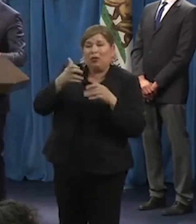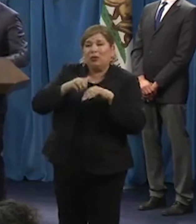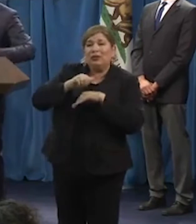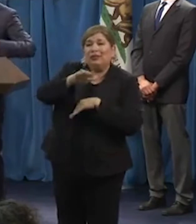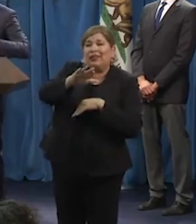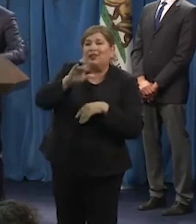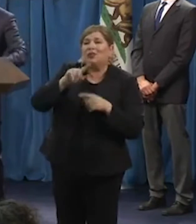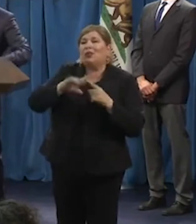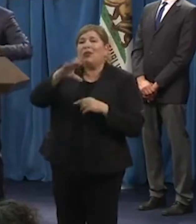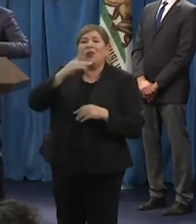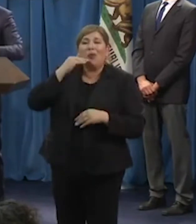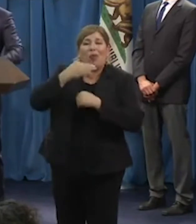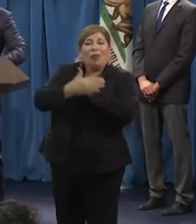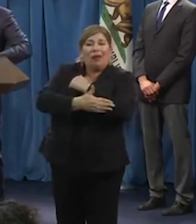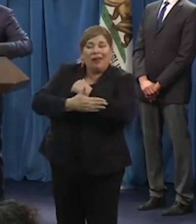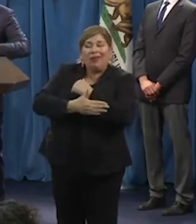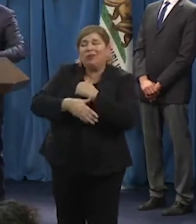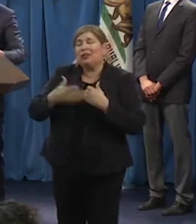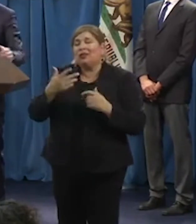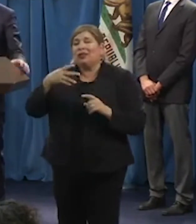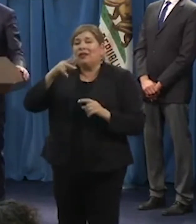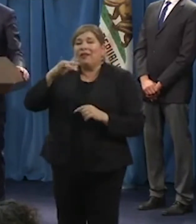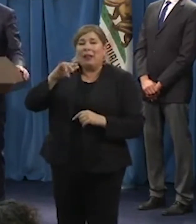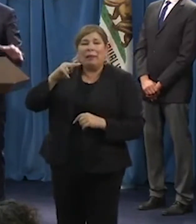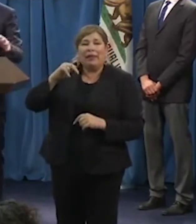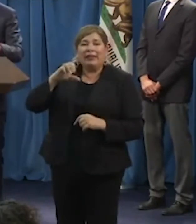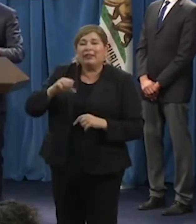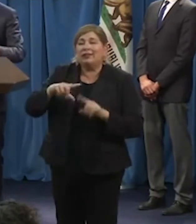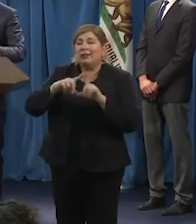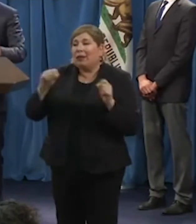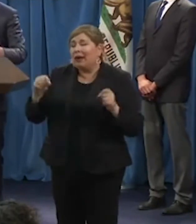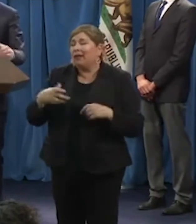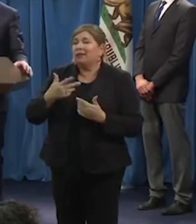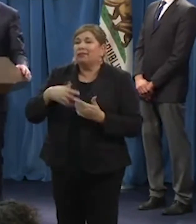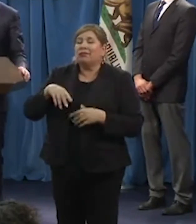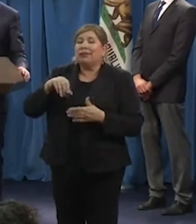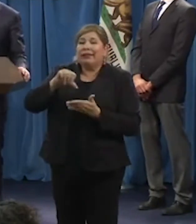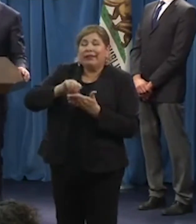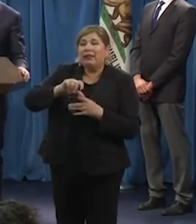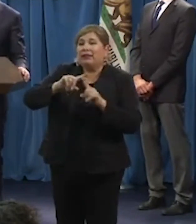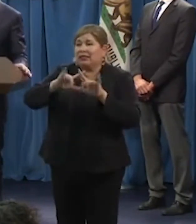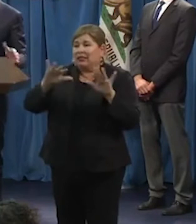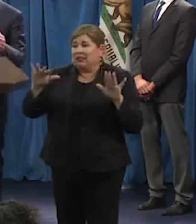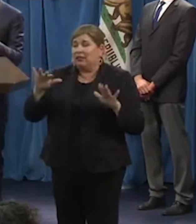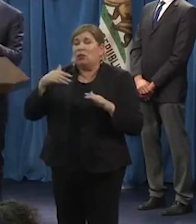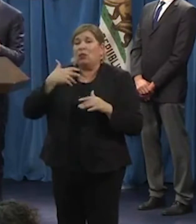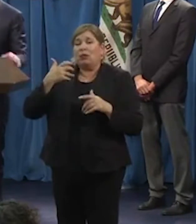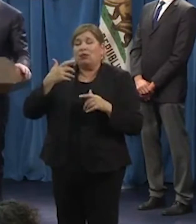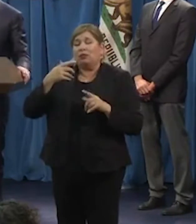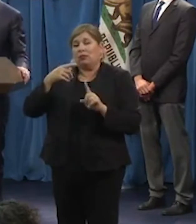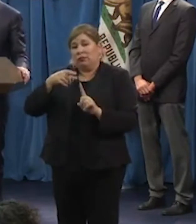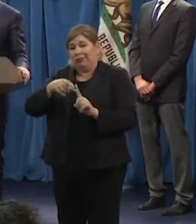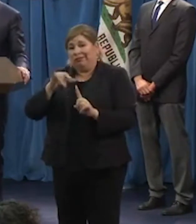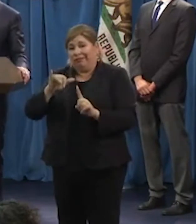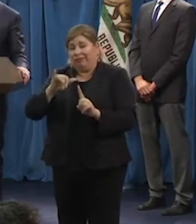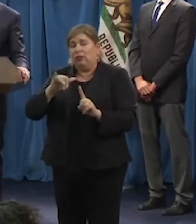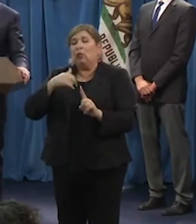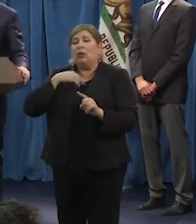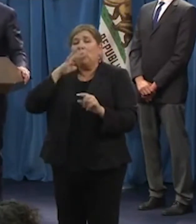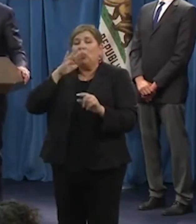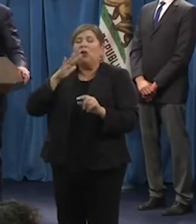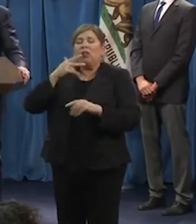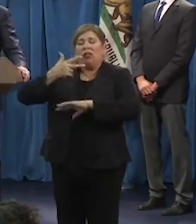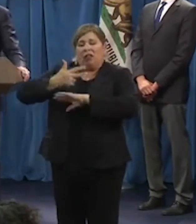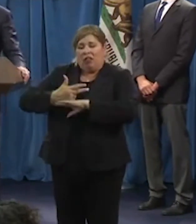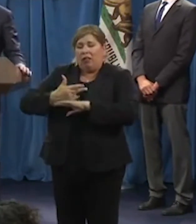Philippines, Japan, South Korea, India, and other places, we felt at least through Sunday we would just keep